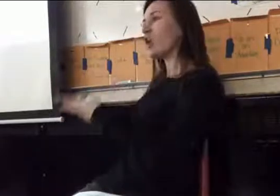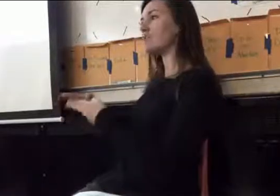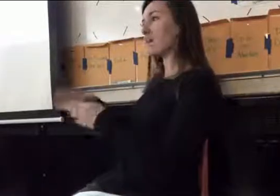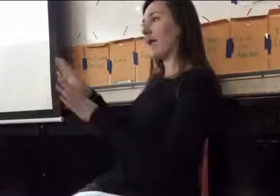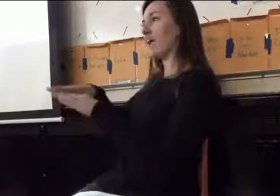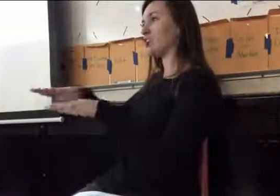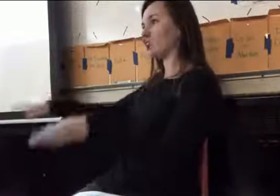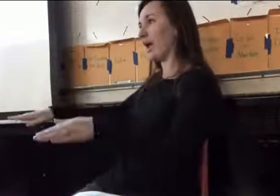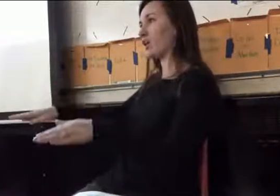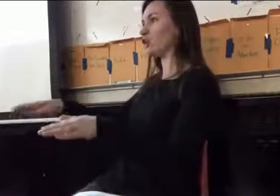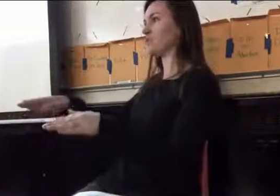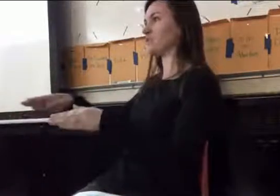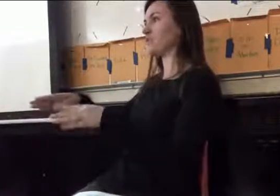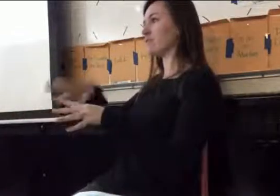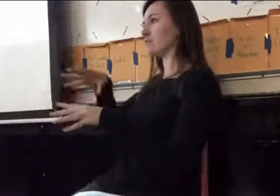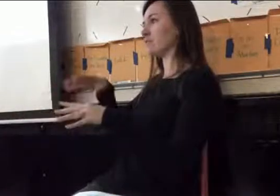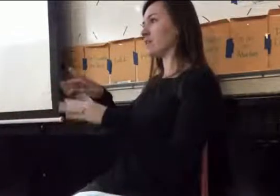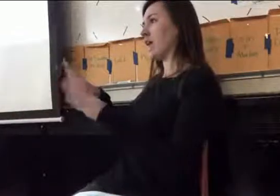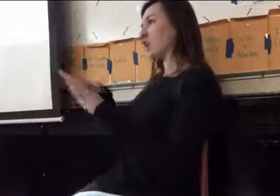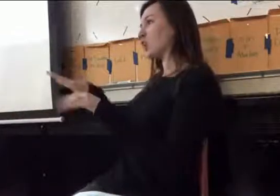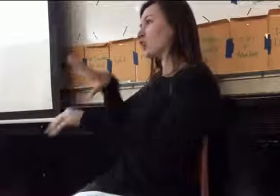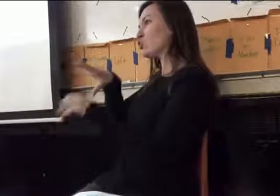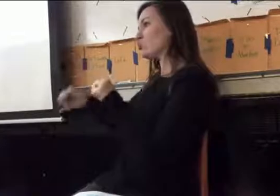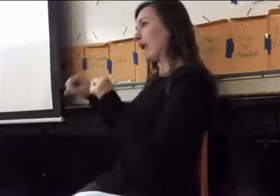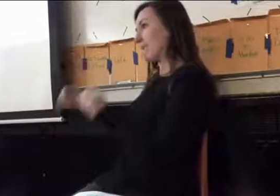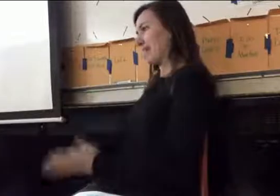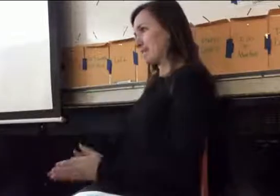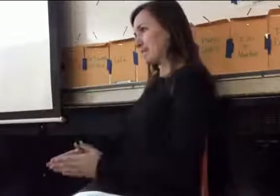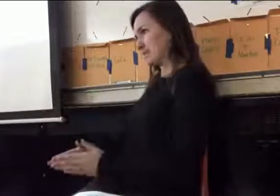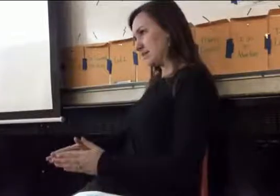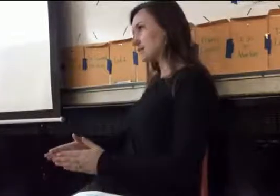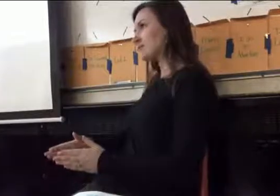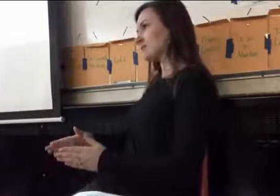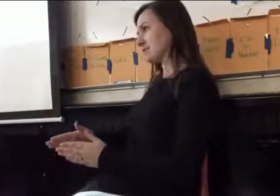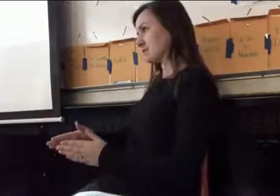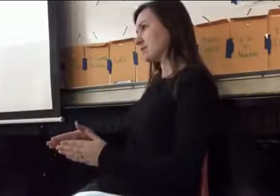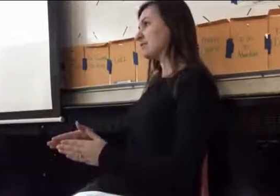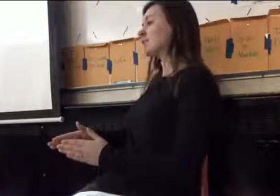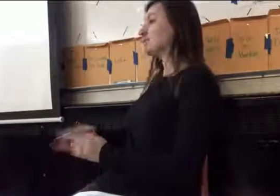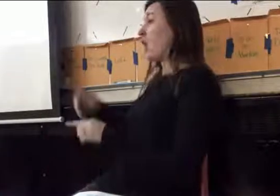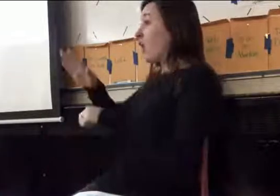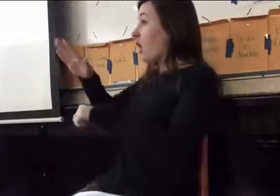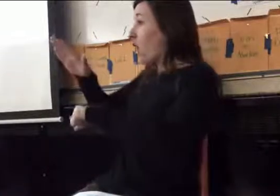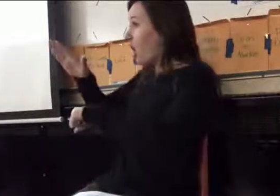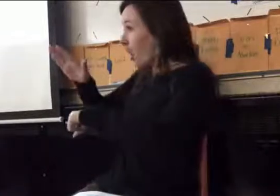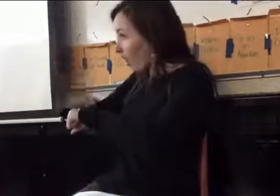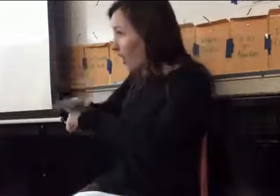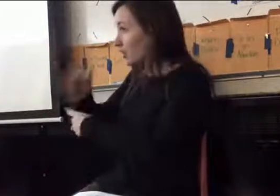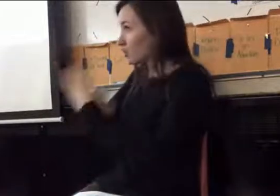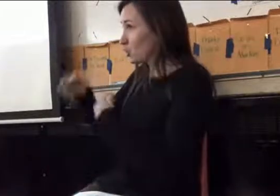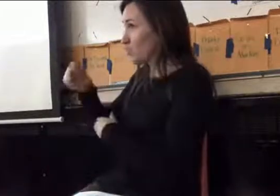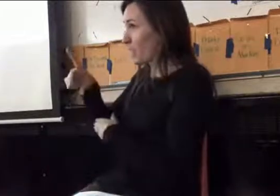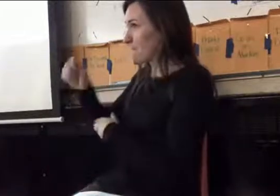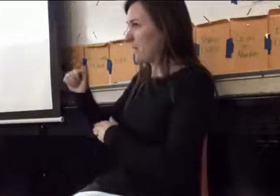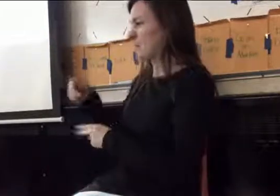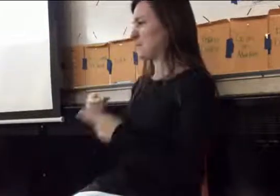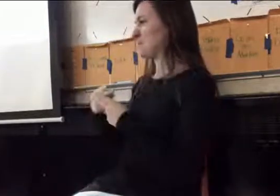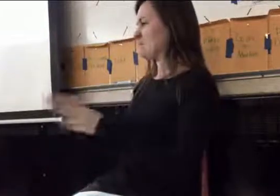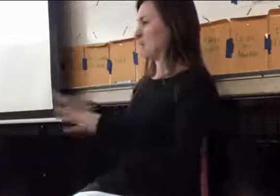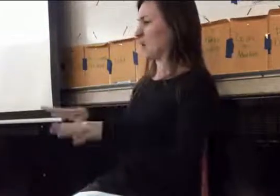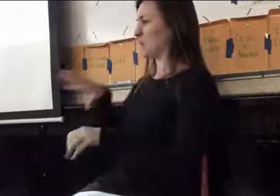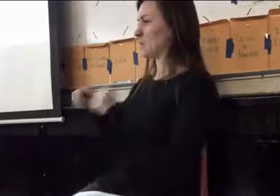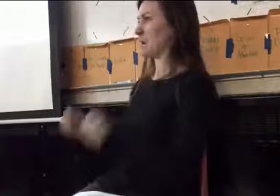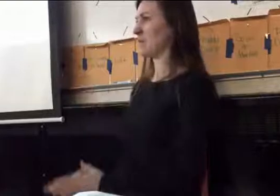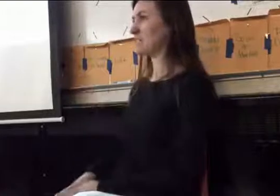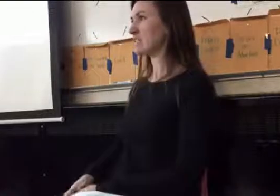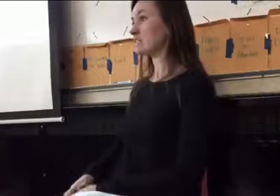media. Now, what happens is that Elon Musk, this ends up being a huge PR disaster for him. Because people